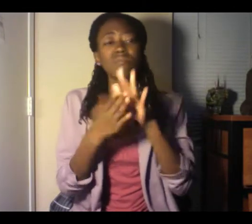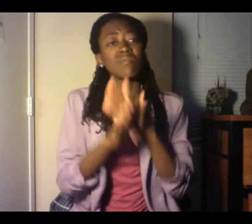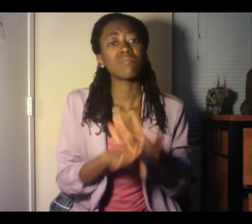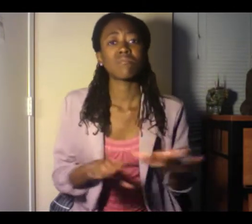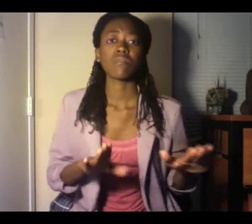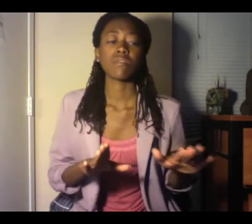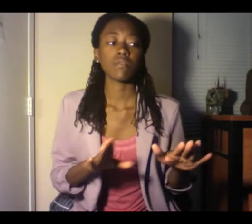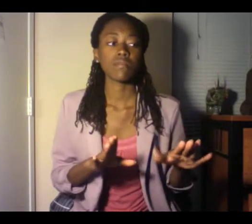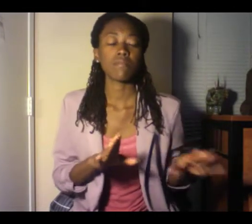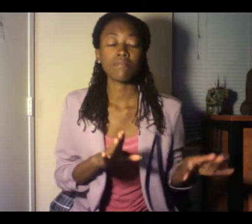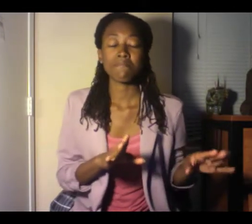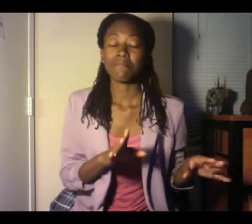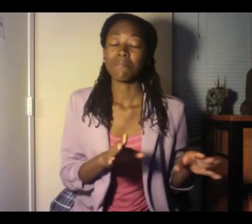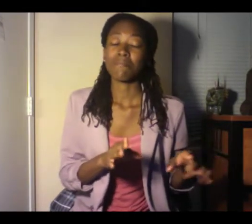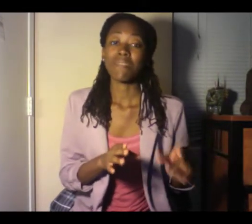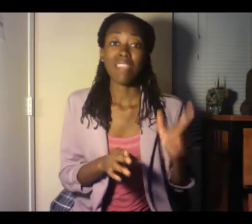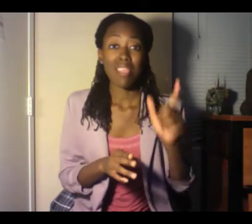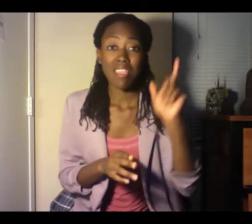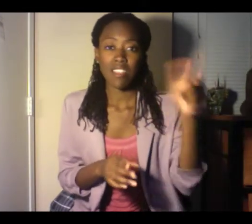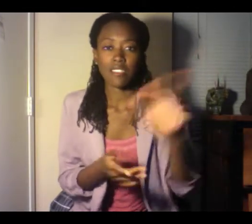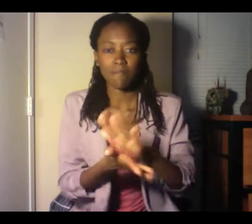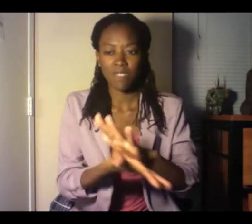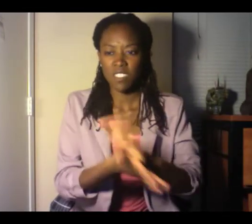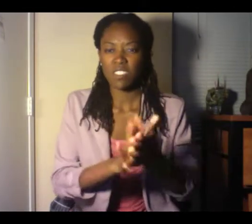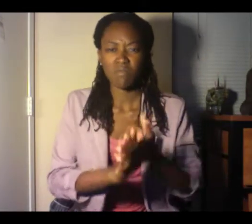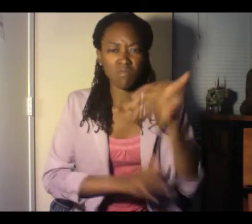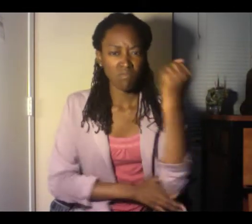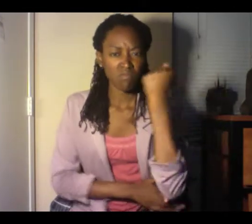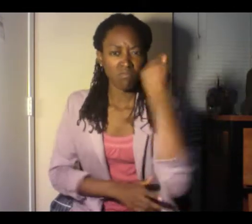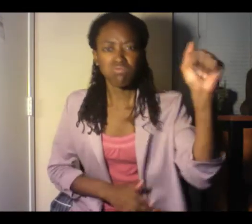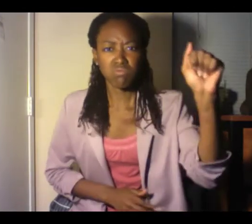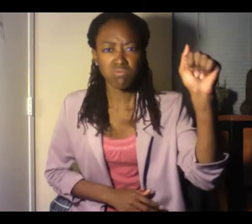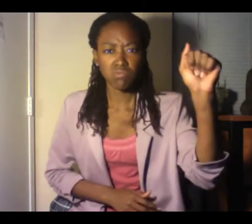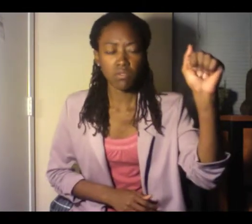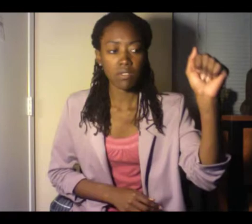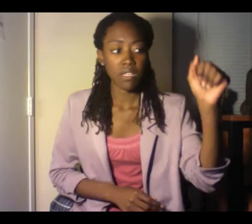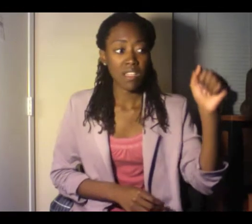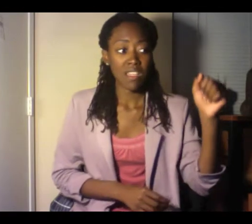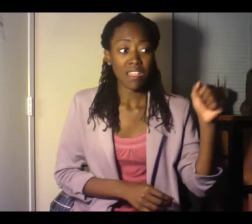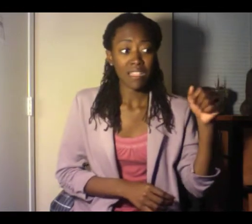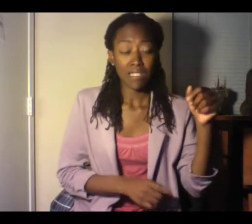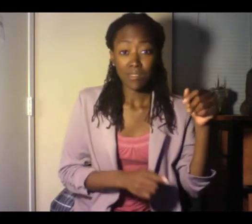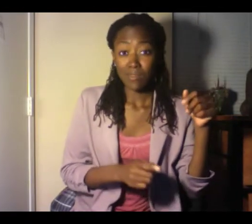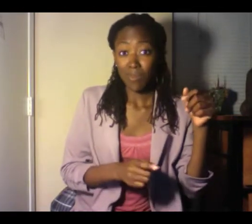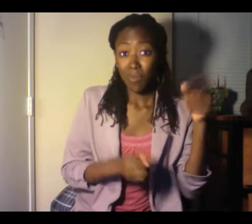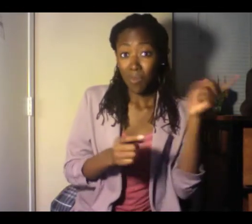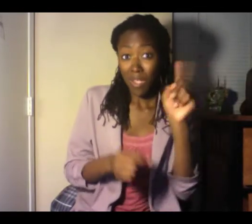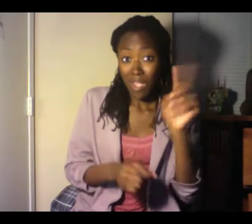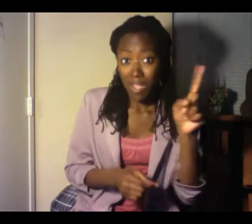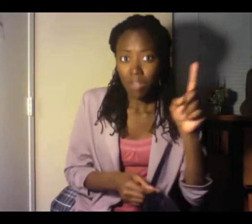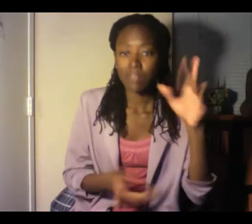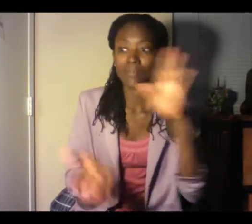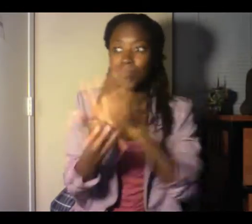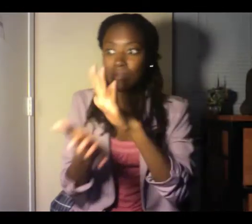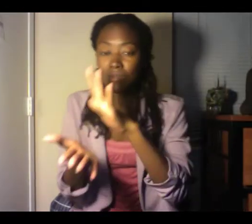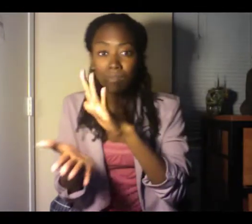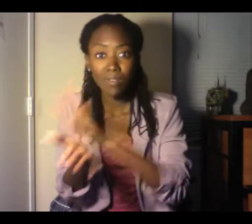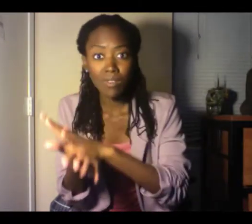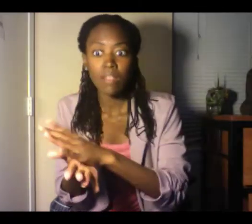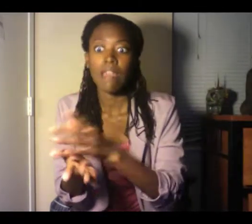at home and at school. There were indications that the daughter was becoming increasingly rude and inconsiderate to